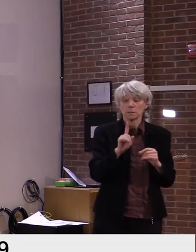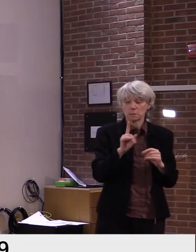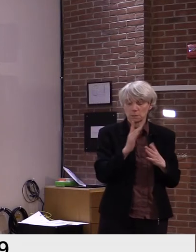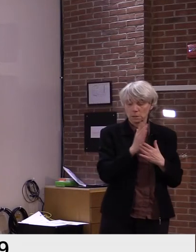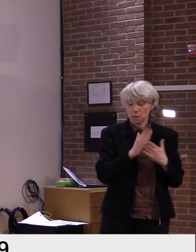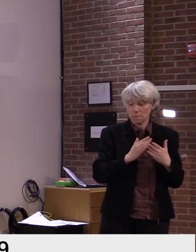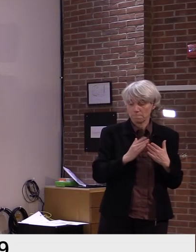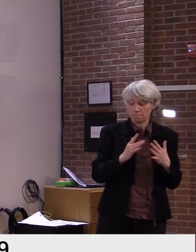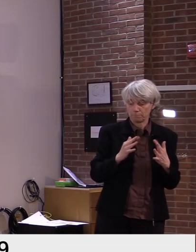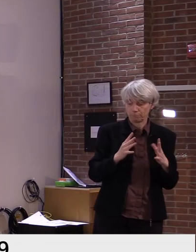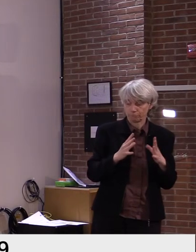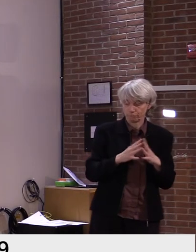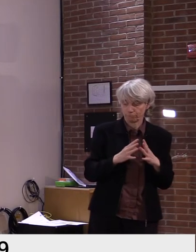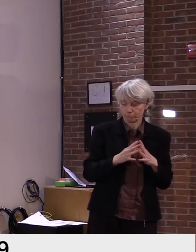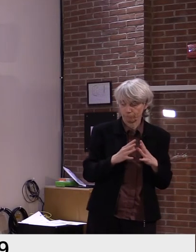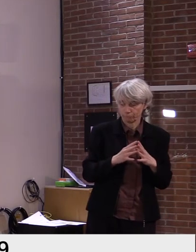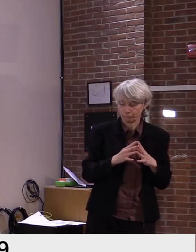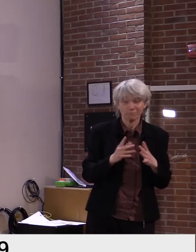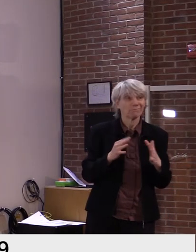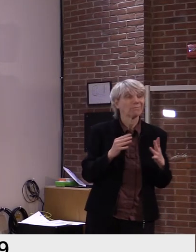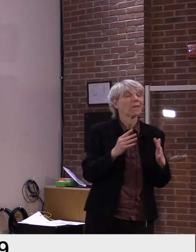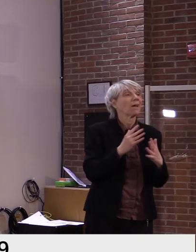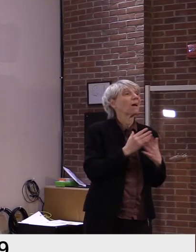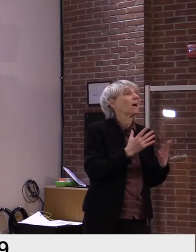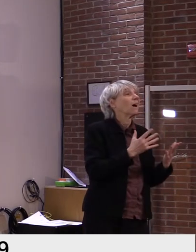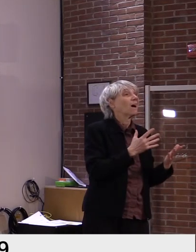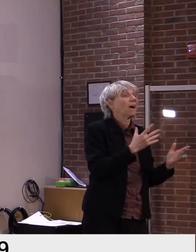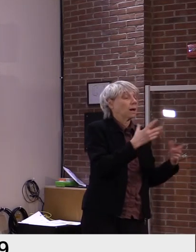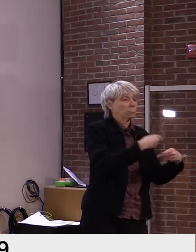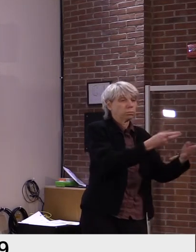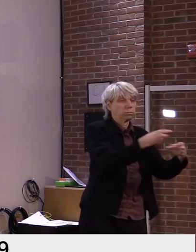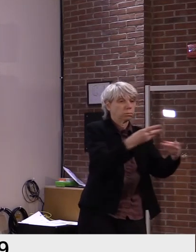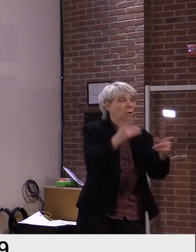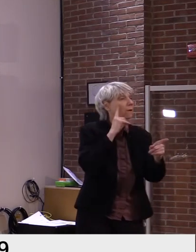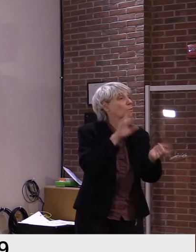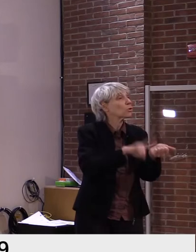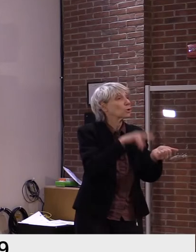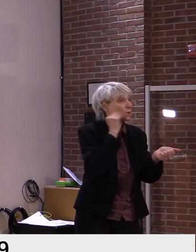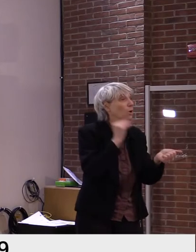some of the leftover doses from the